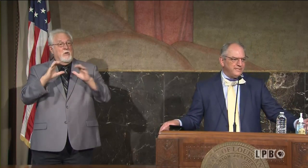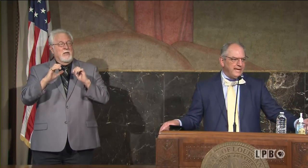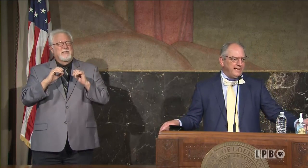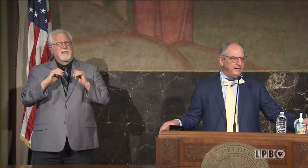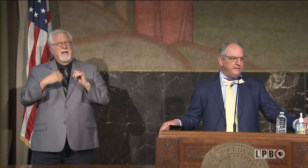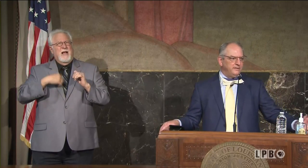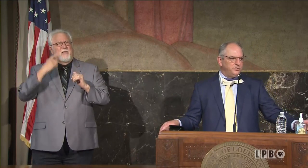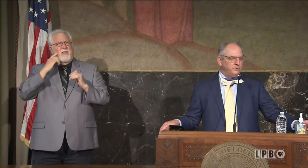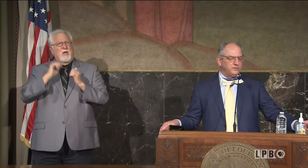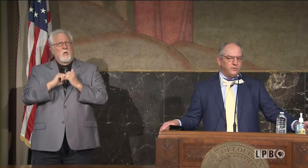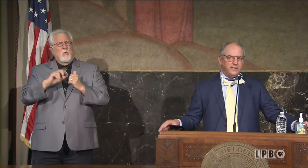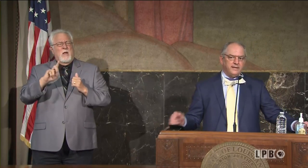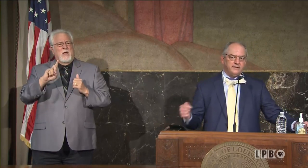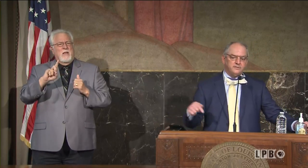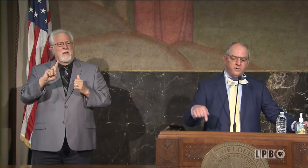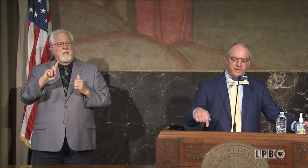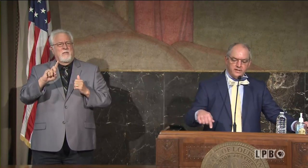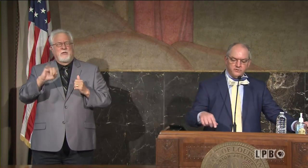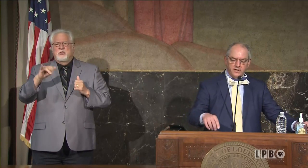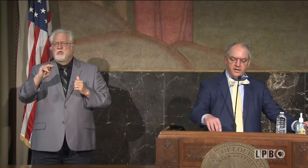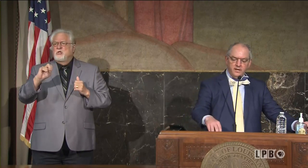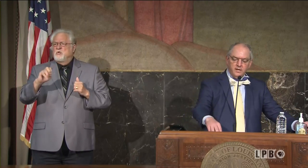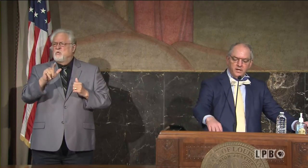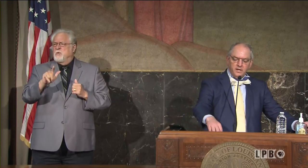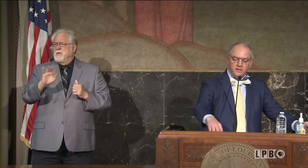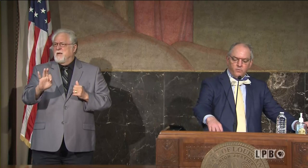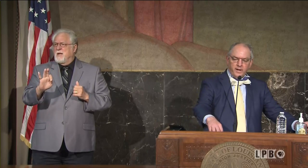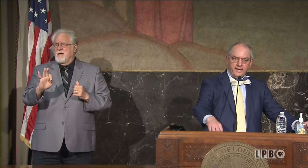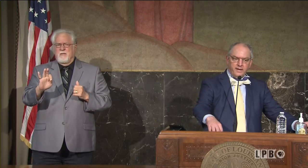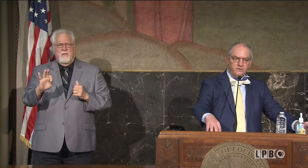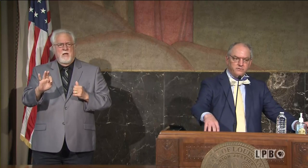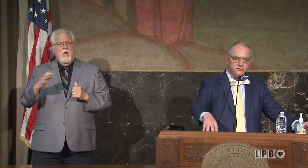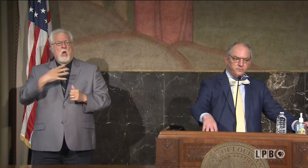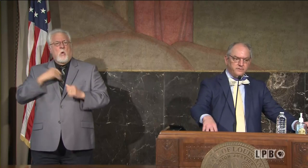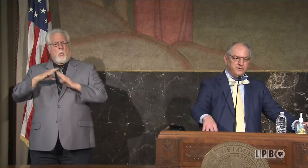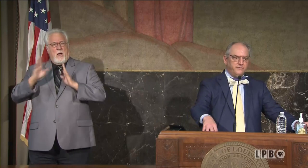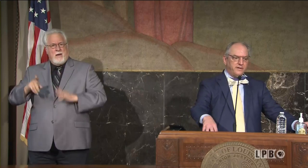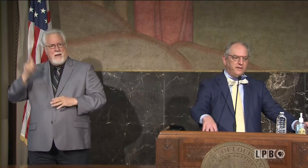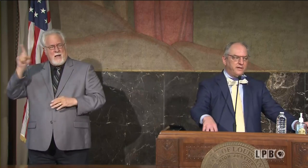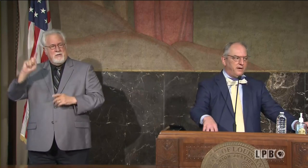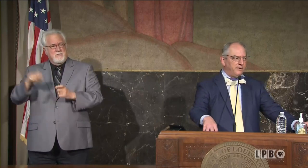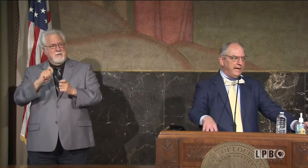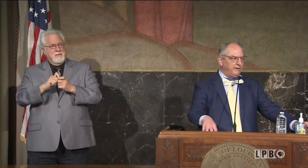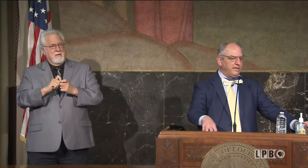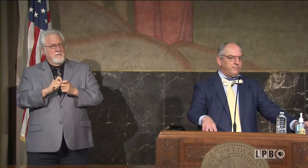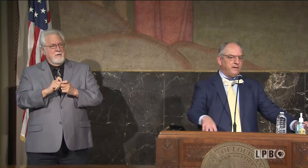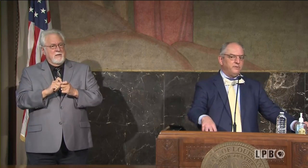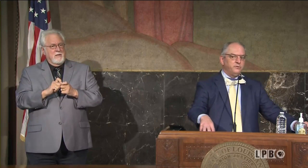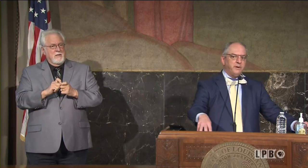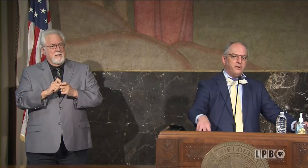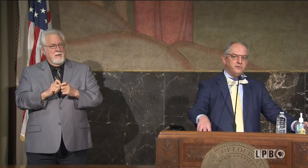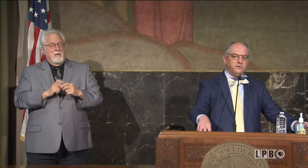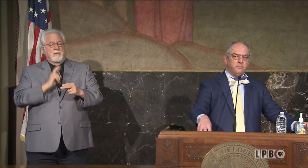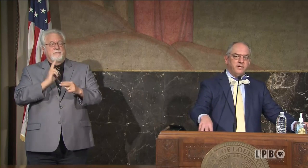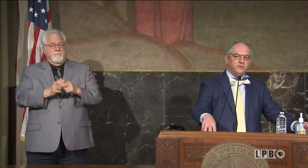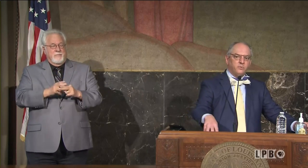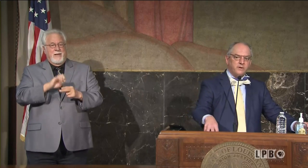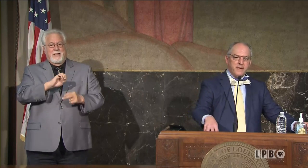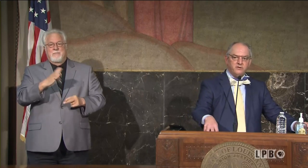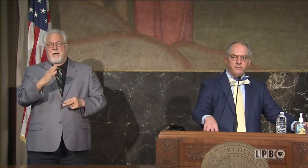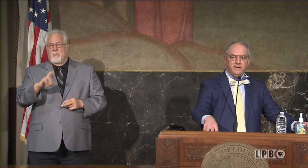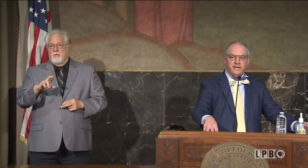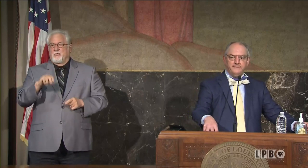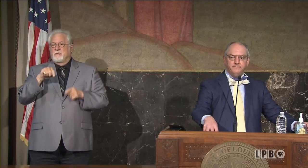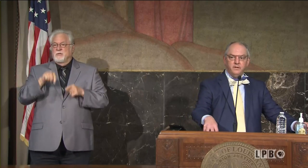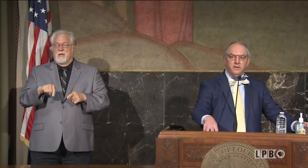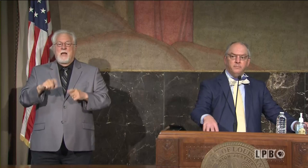think it was dated June the 29th, I saw it yesterday, the White House specifically called out East Baton Rouge Parish as a place where a